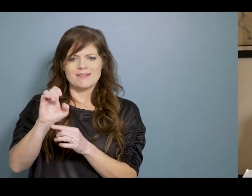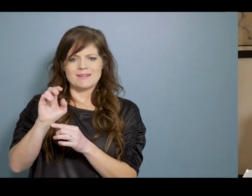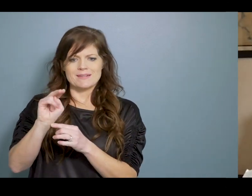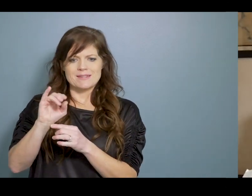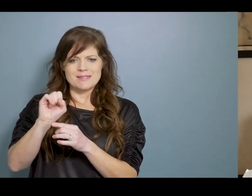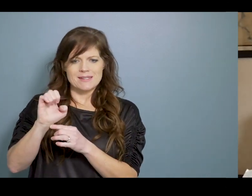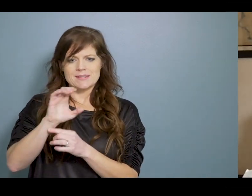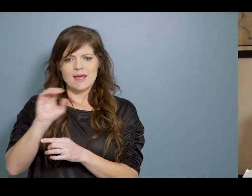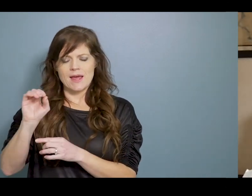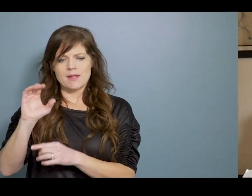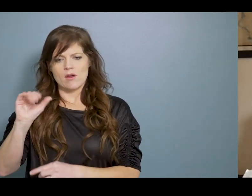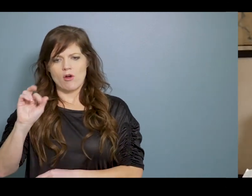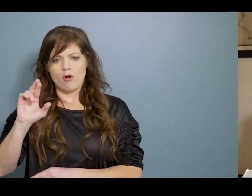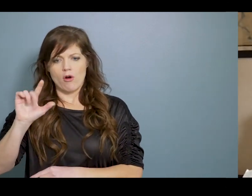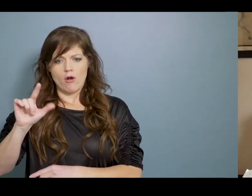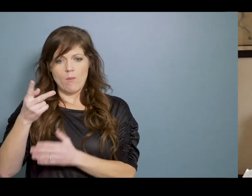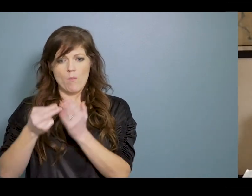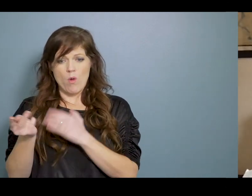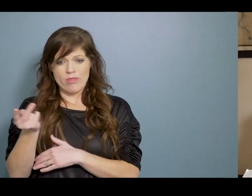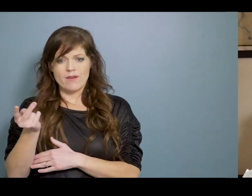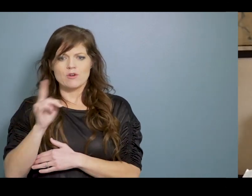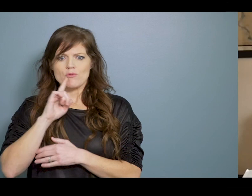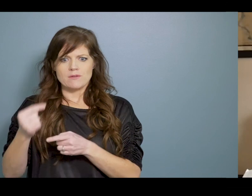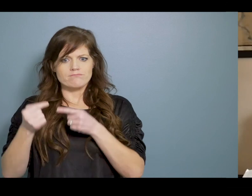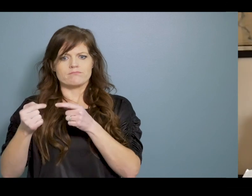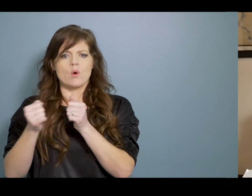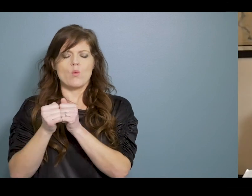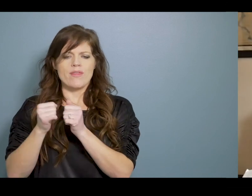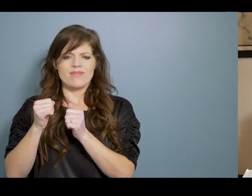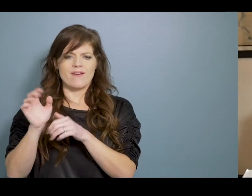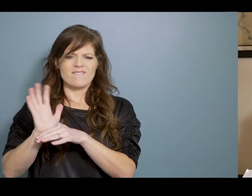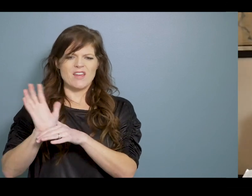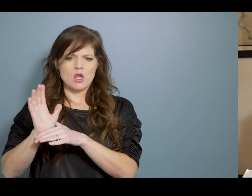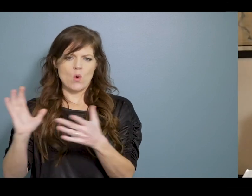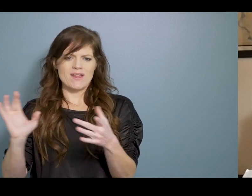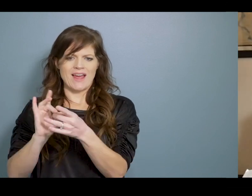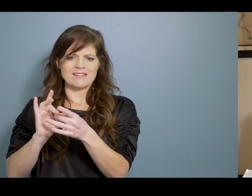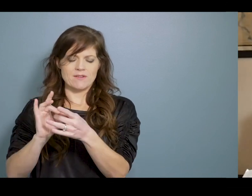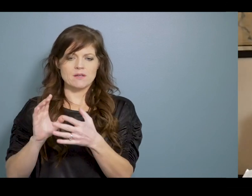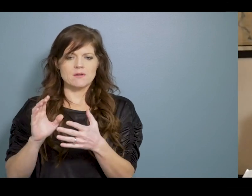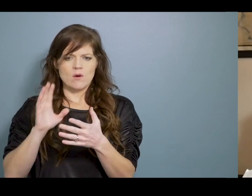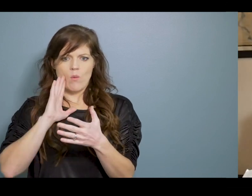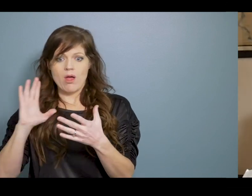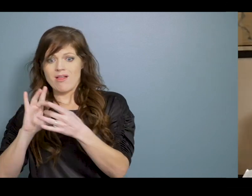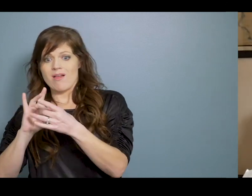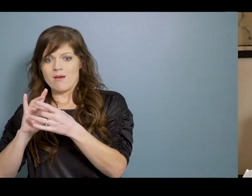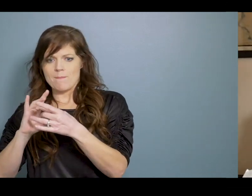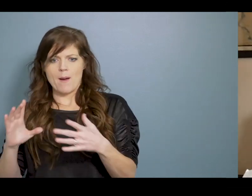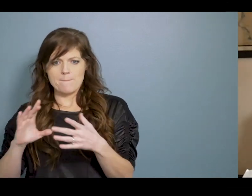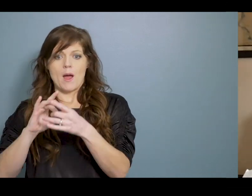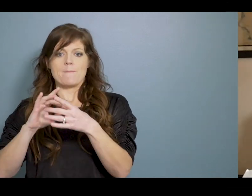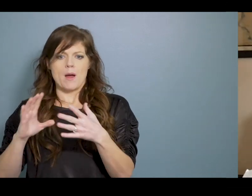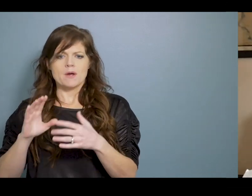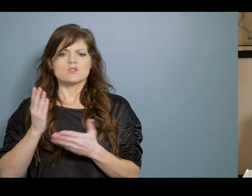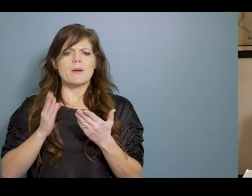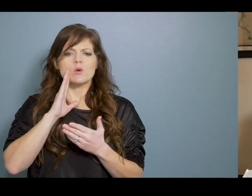having kind of intermittent trouble with video connectivity where they're at. So it's not as though they're popping in